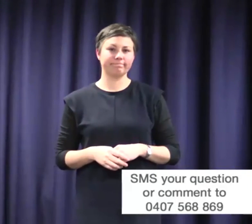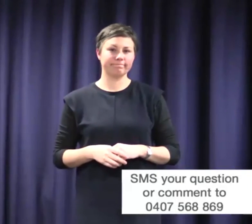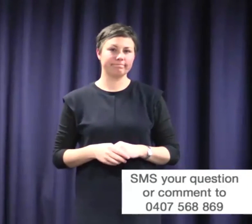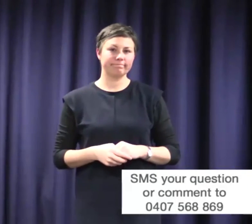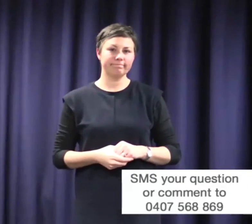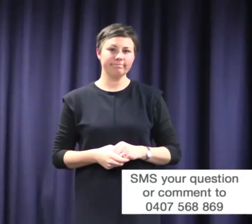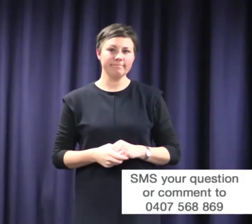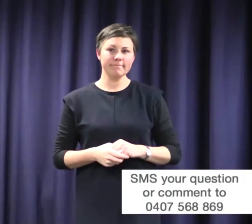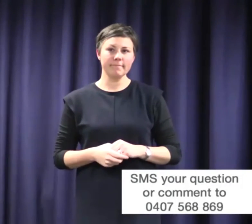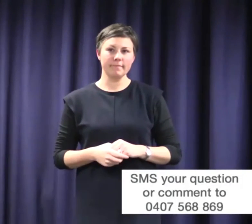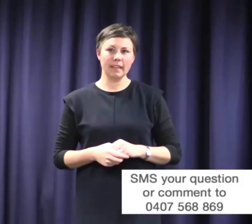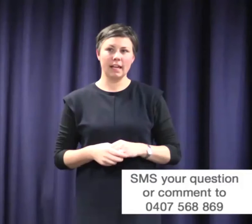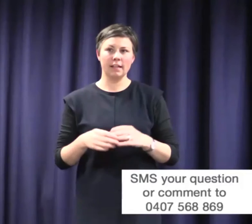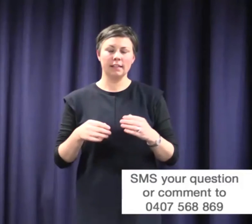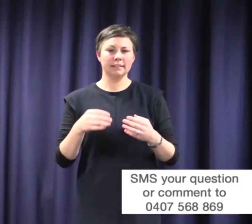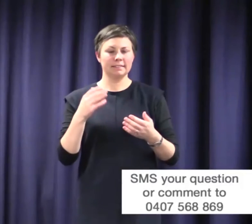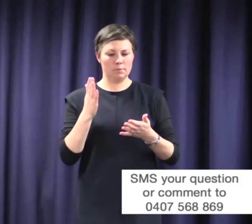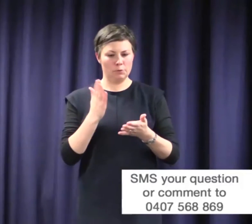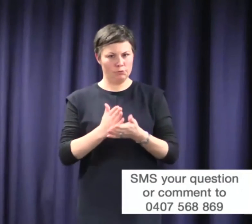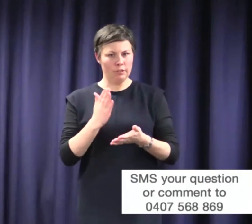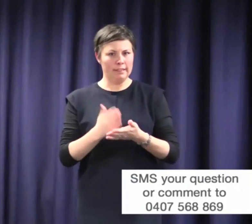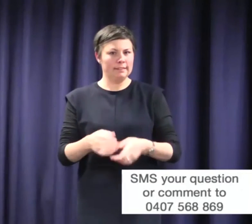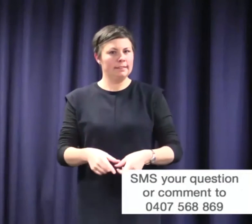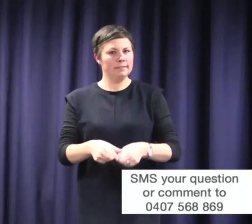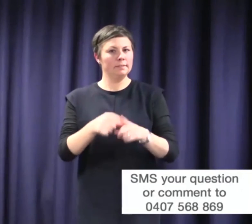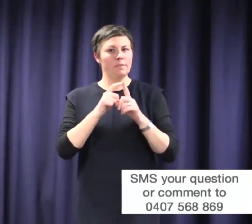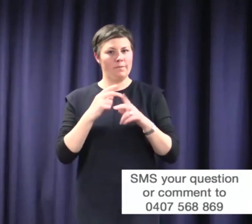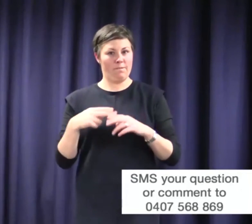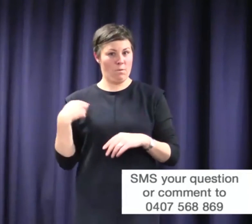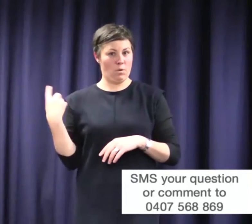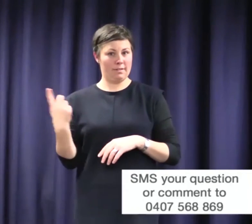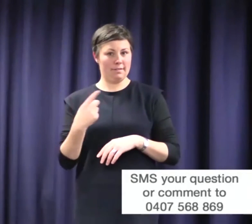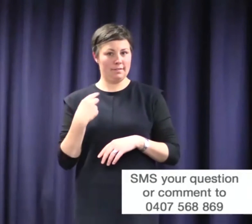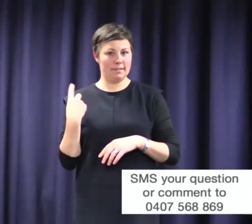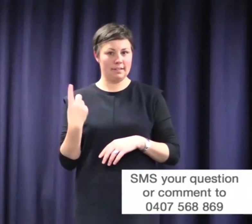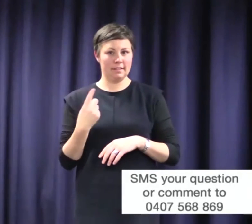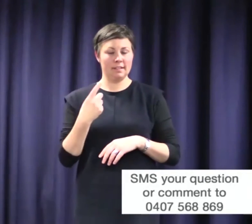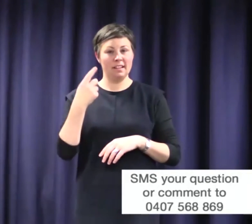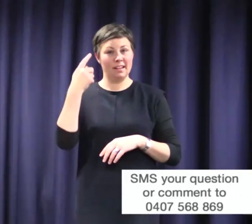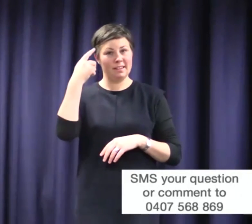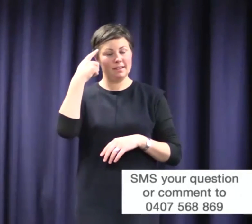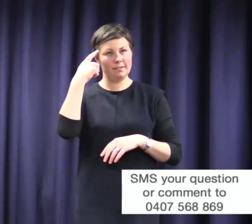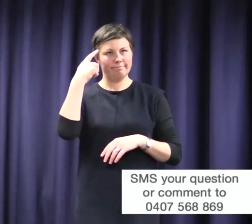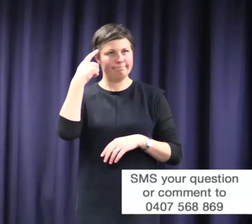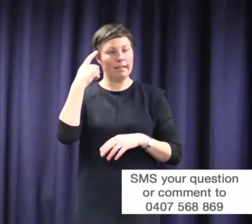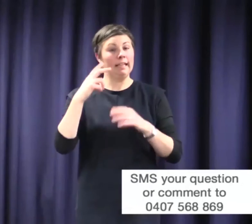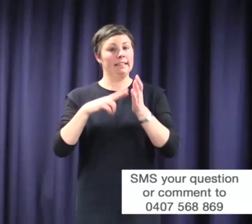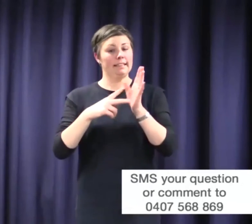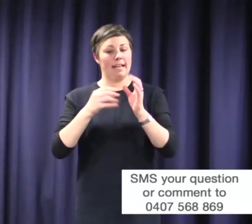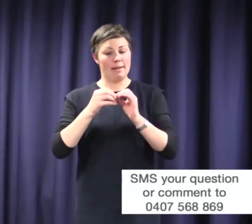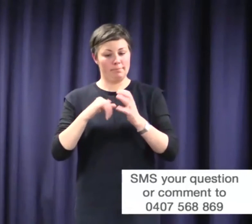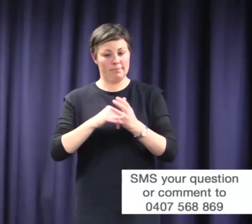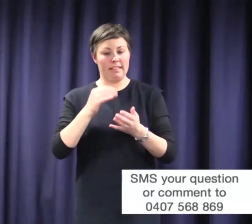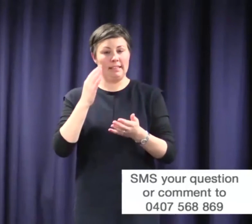It's been a very difficult situation, obviously, for us. I think NABS, well, I know that